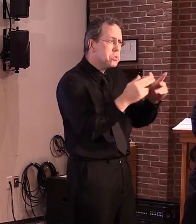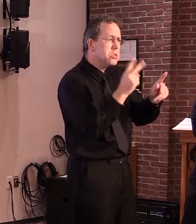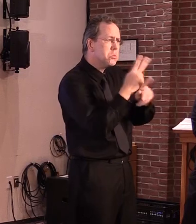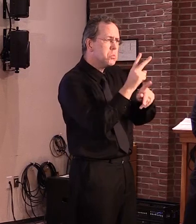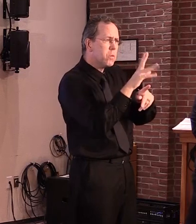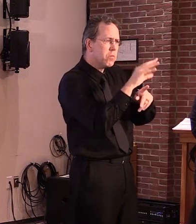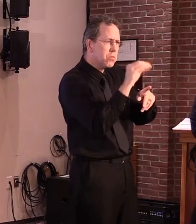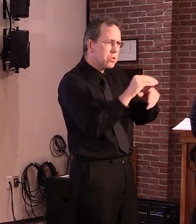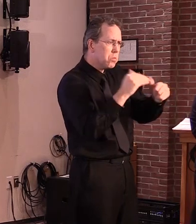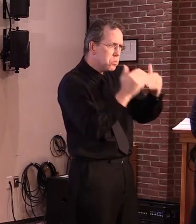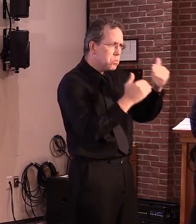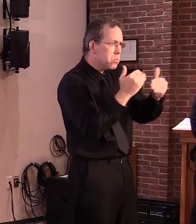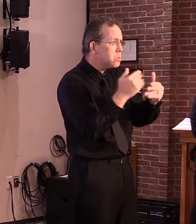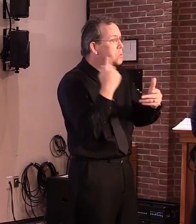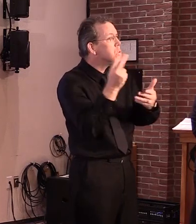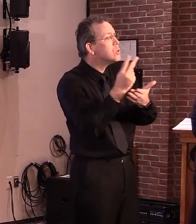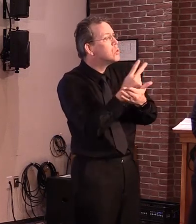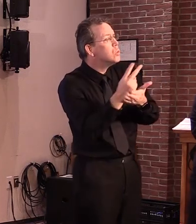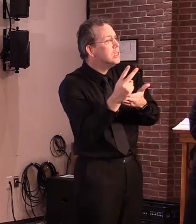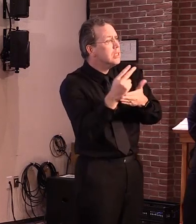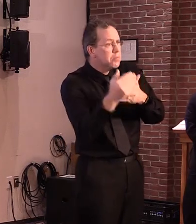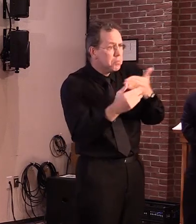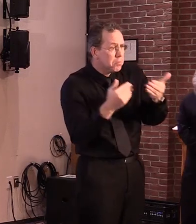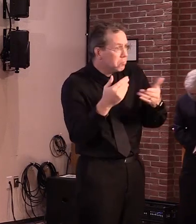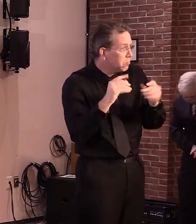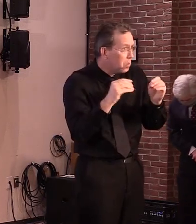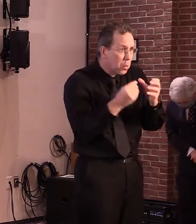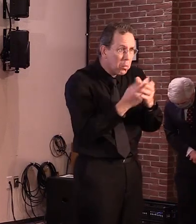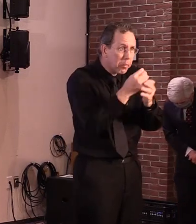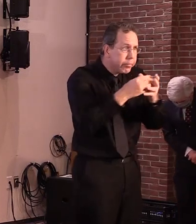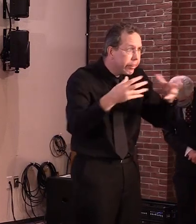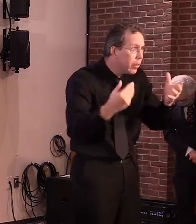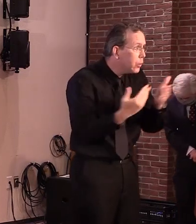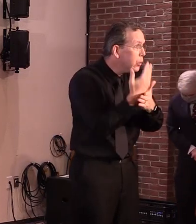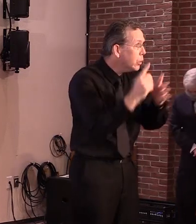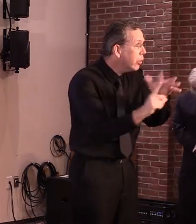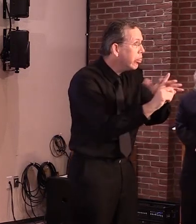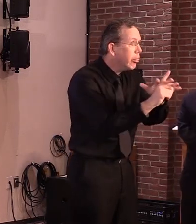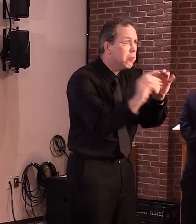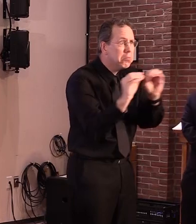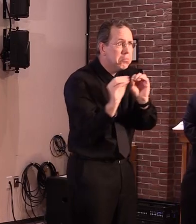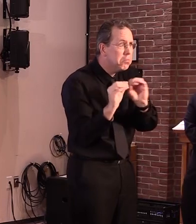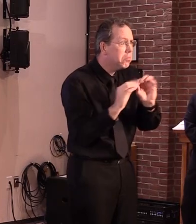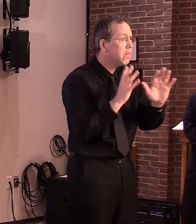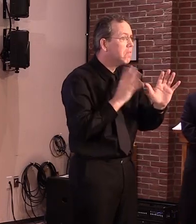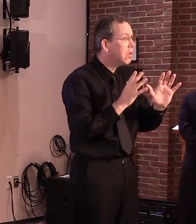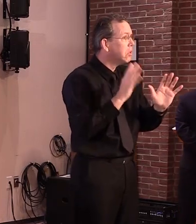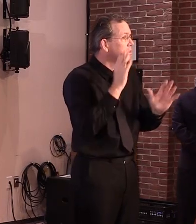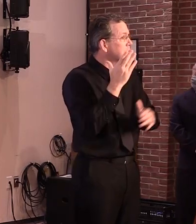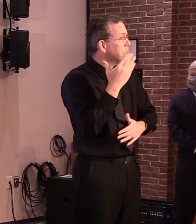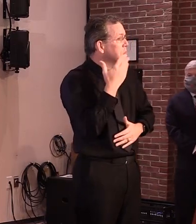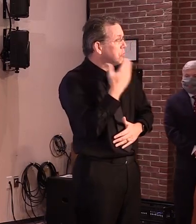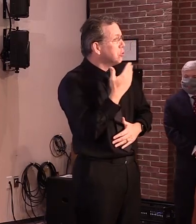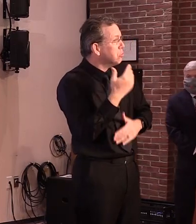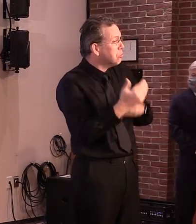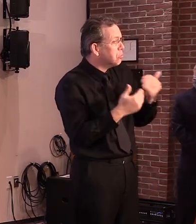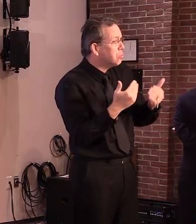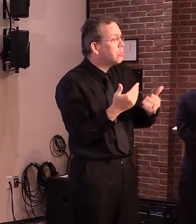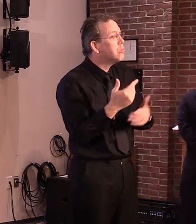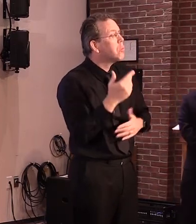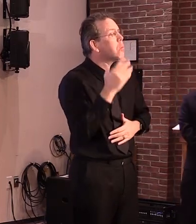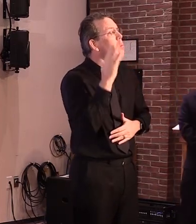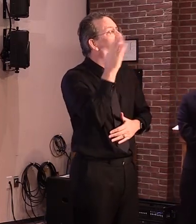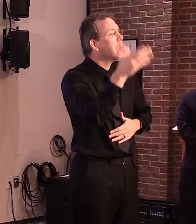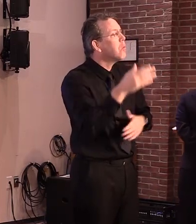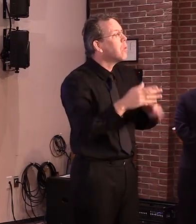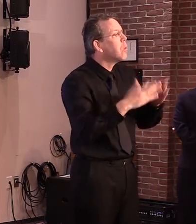there's no tremendous changes in the trajectory, then I would see us opening up to the next level and